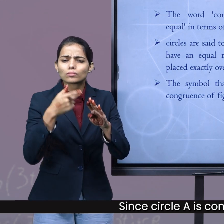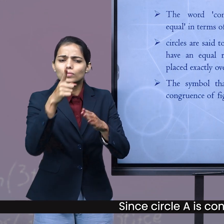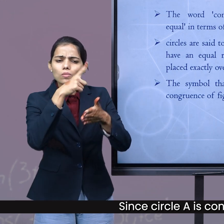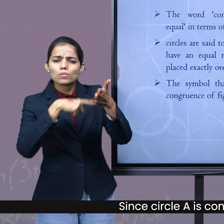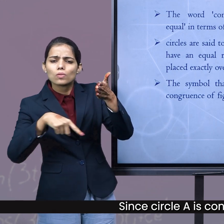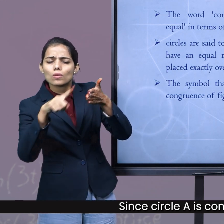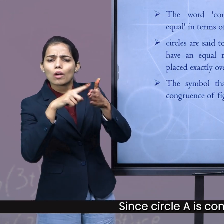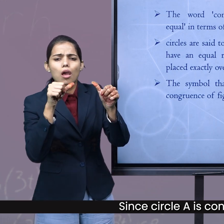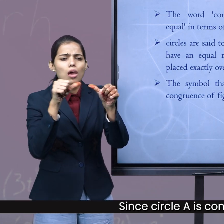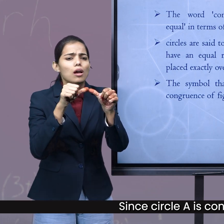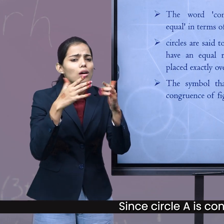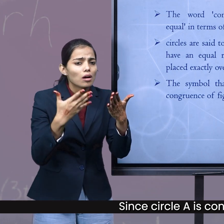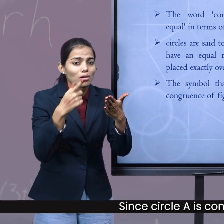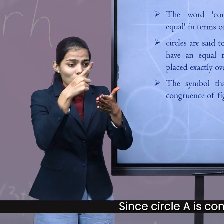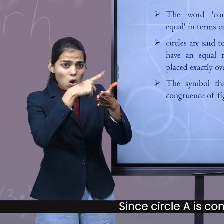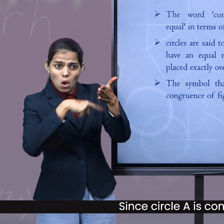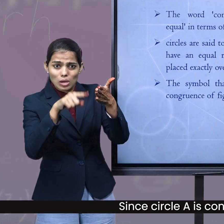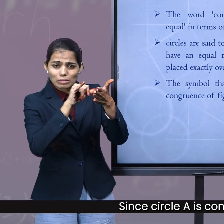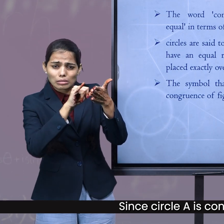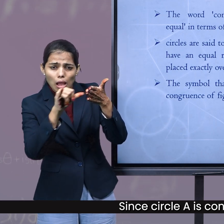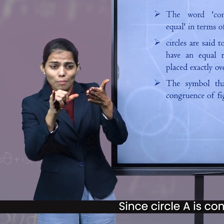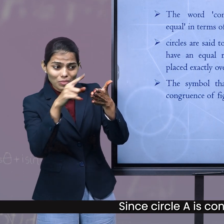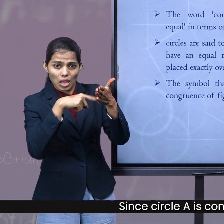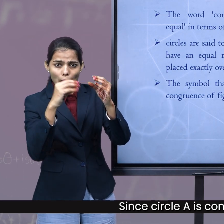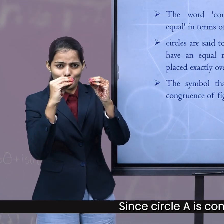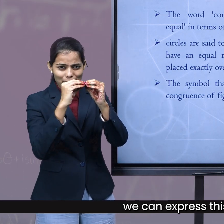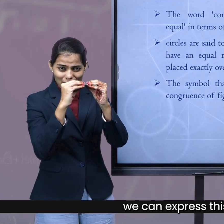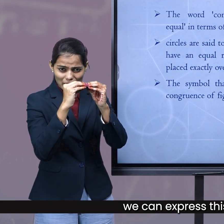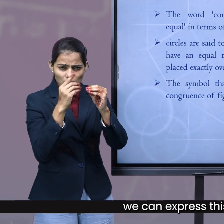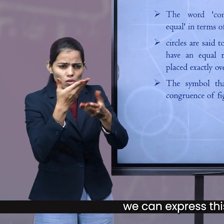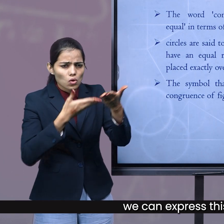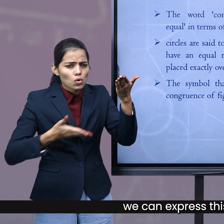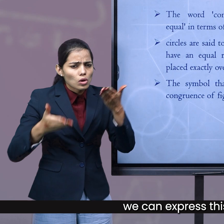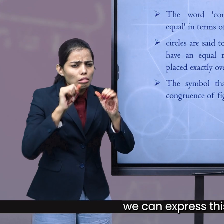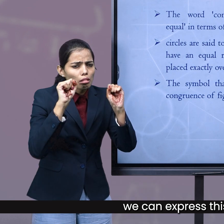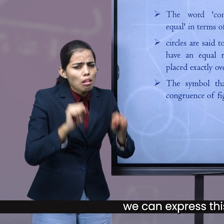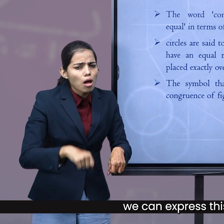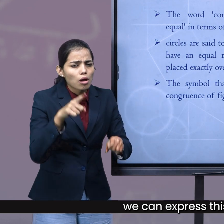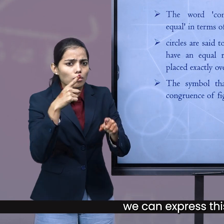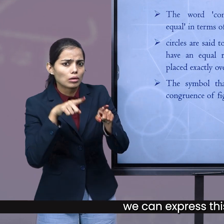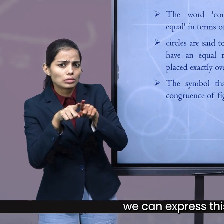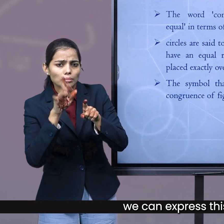Since circle A is congruent to circle B, we can express this fact as